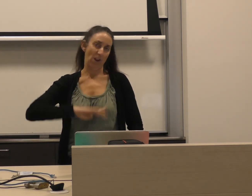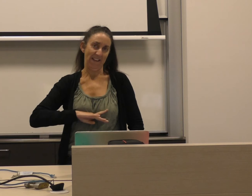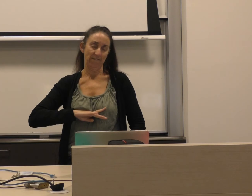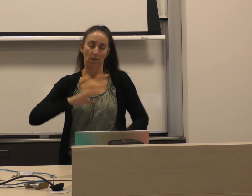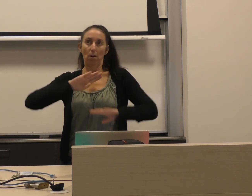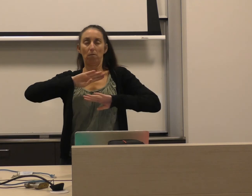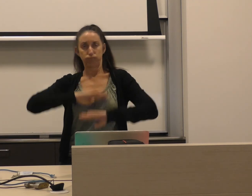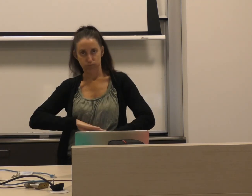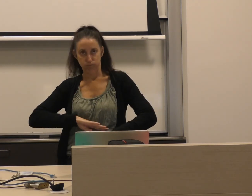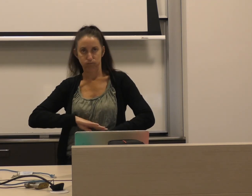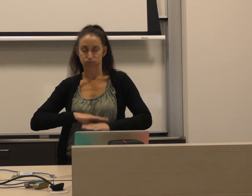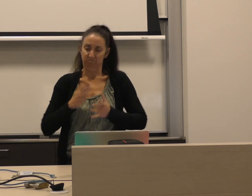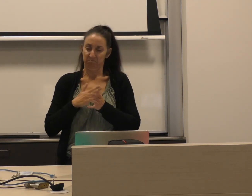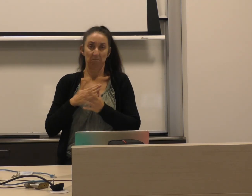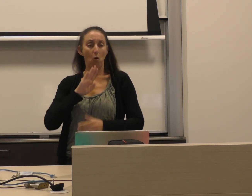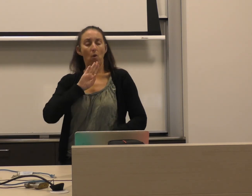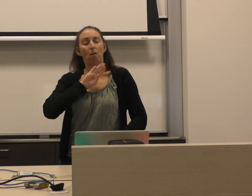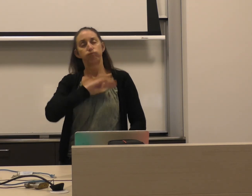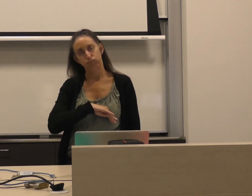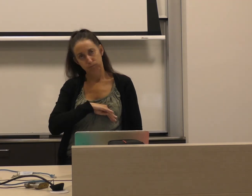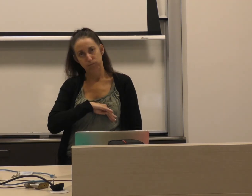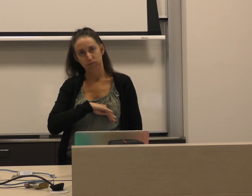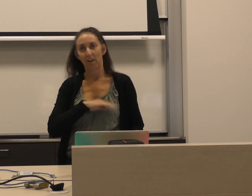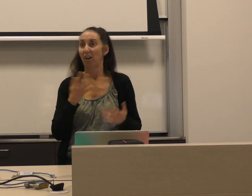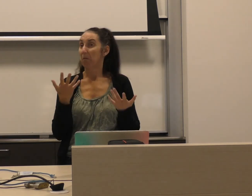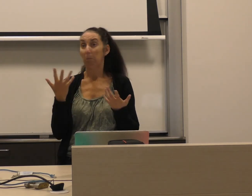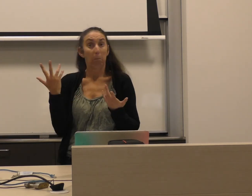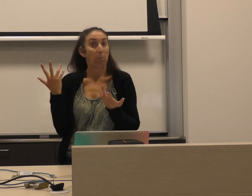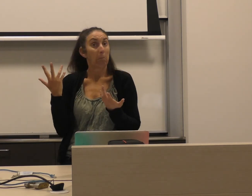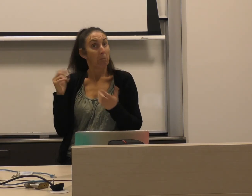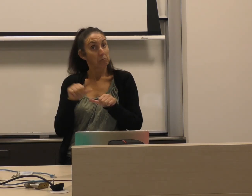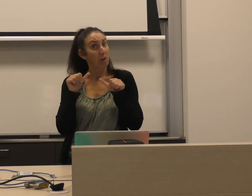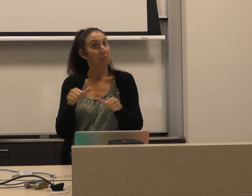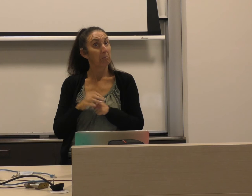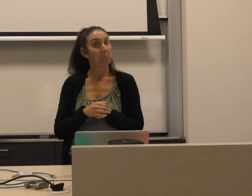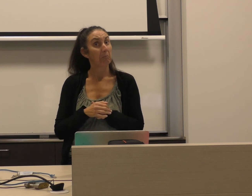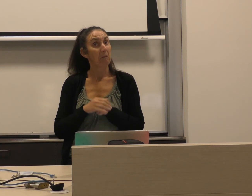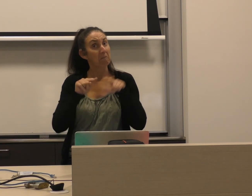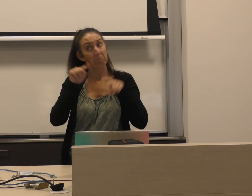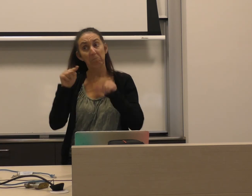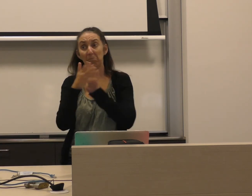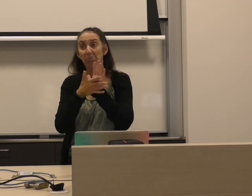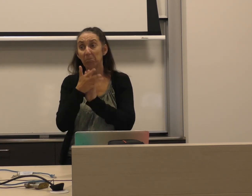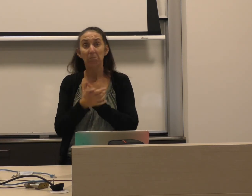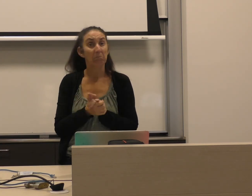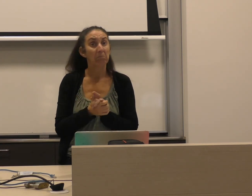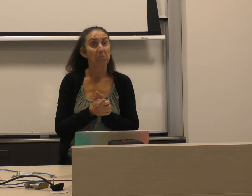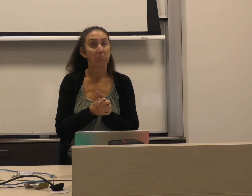I do it like that or that, but you can do it a little bit differently, and that's quite acceptable